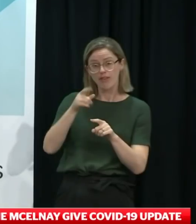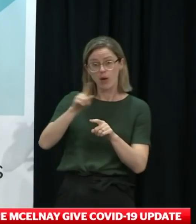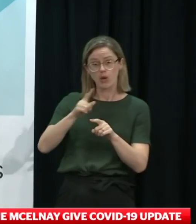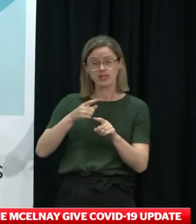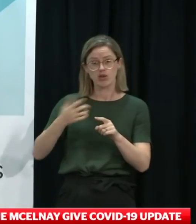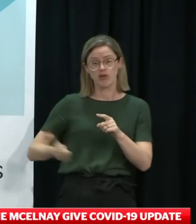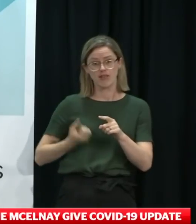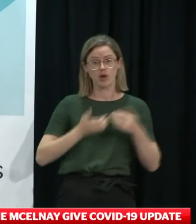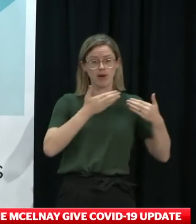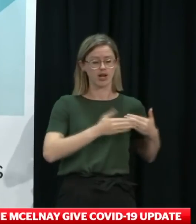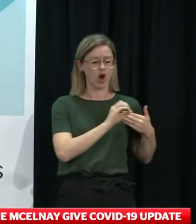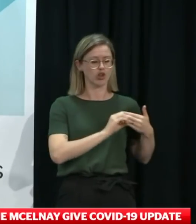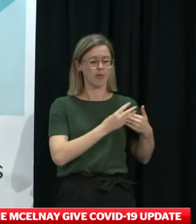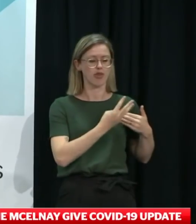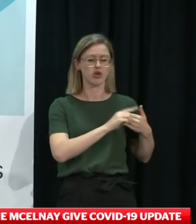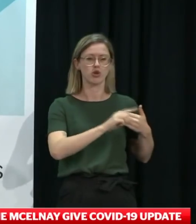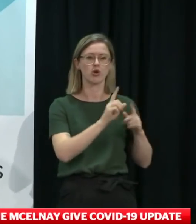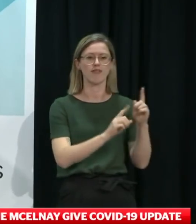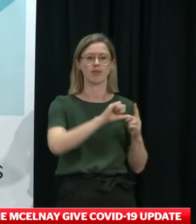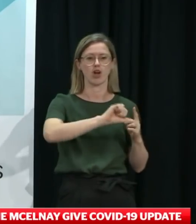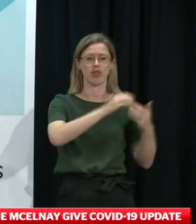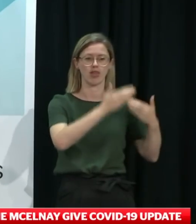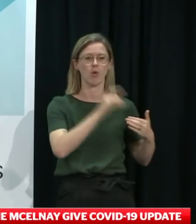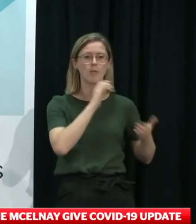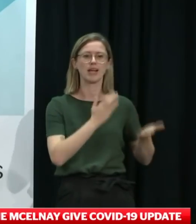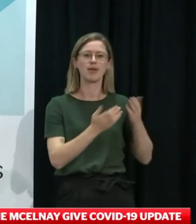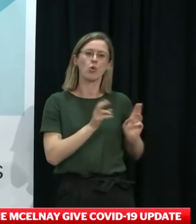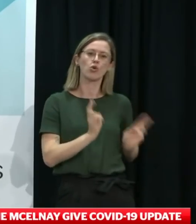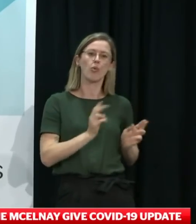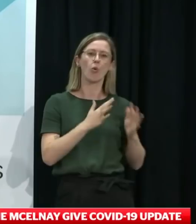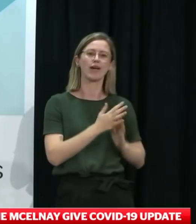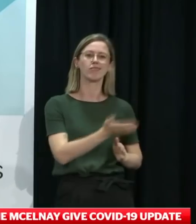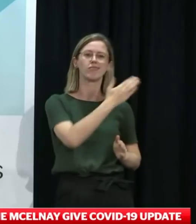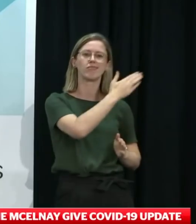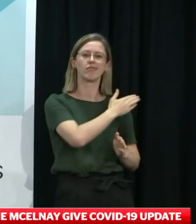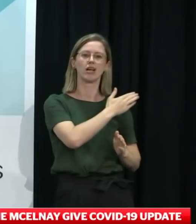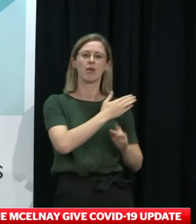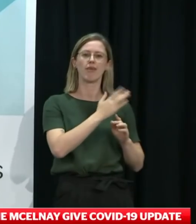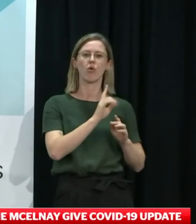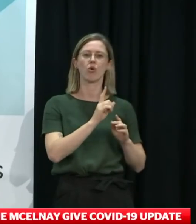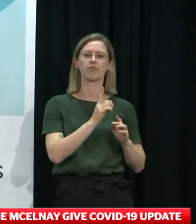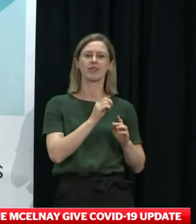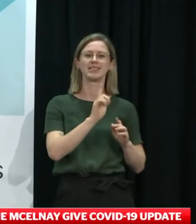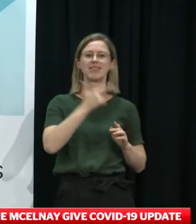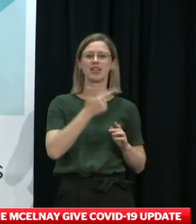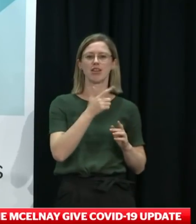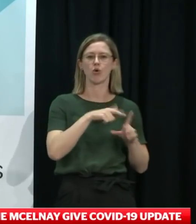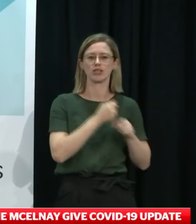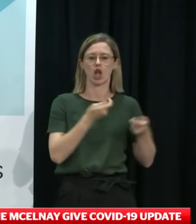set between October 3rd and November 9th and will be compared to a typical week in the 6 weeks prior to the 17th of